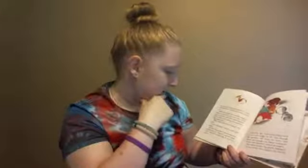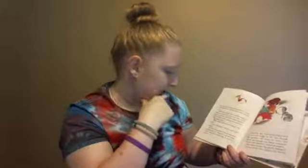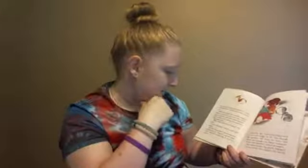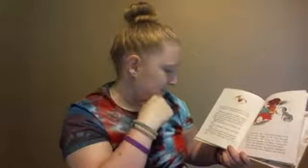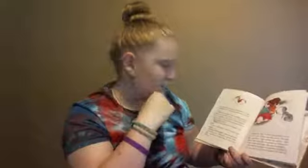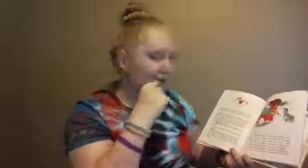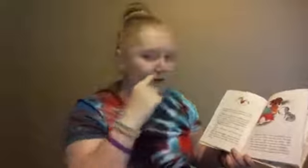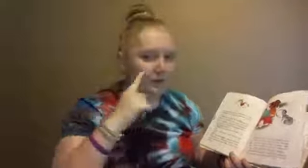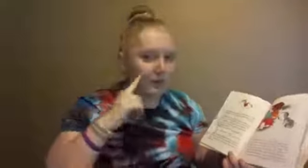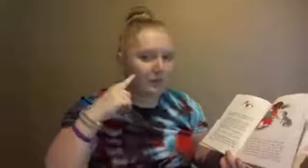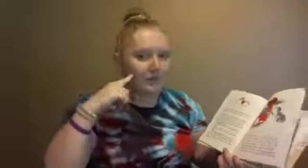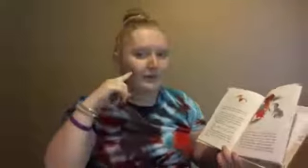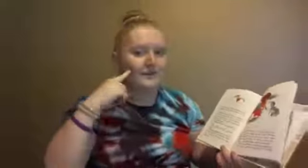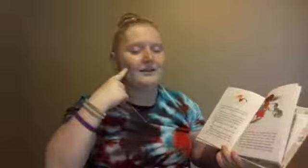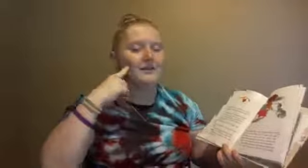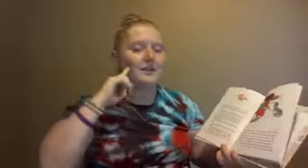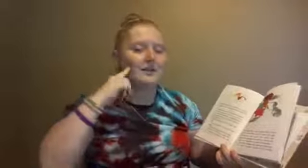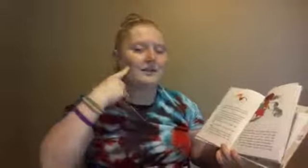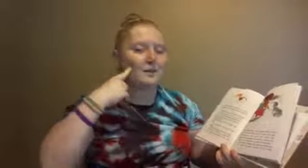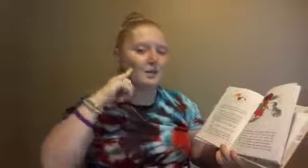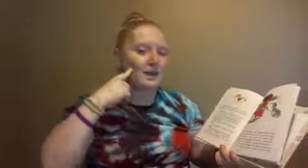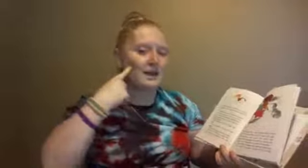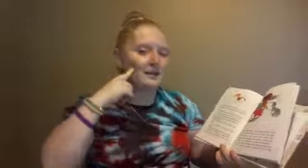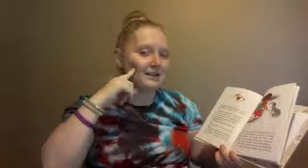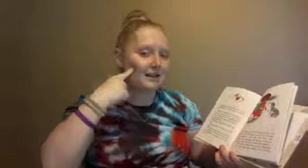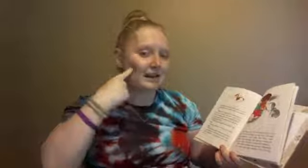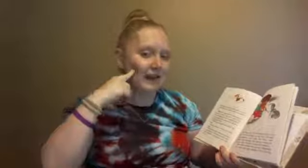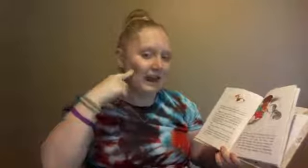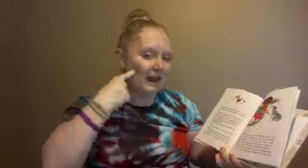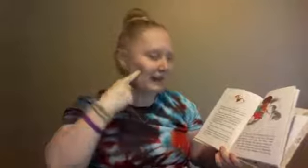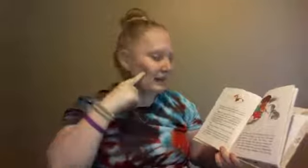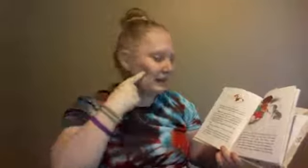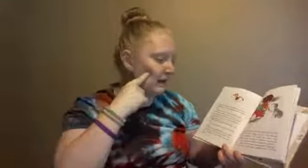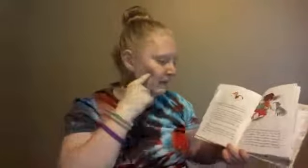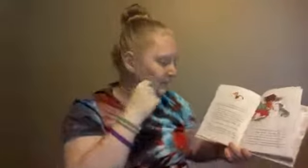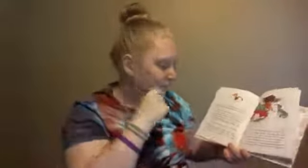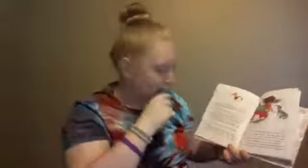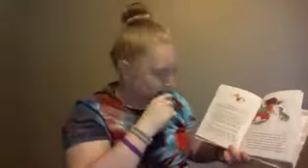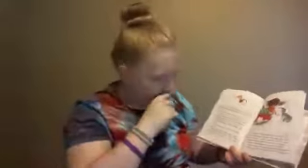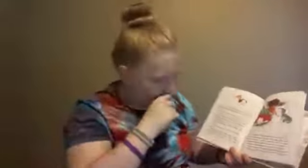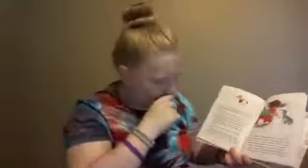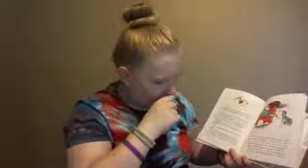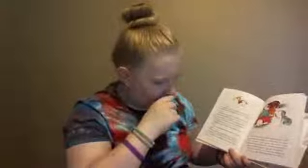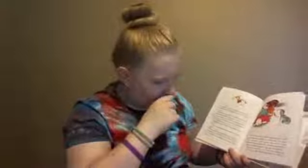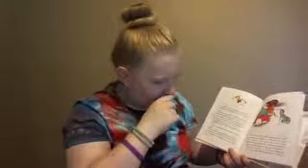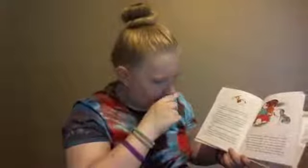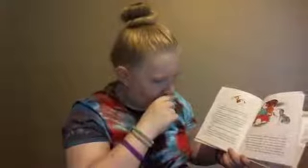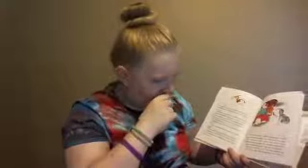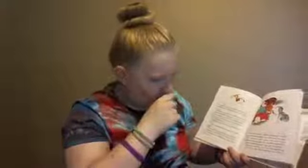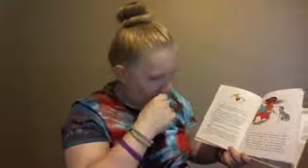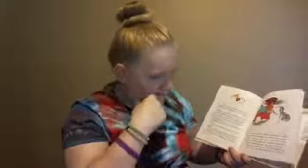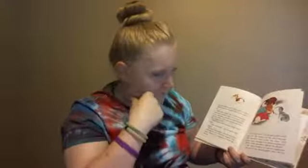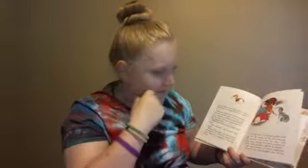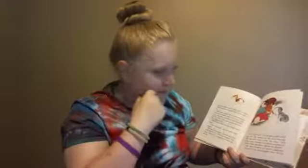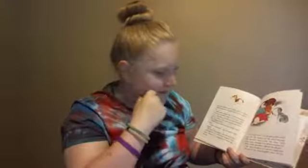Someone is spooning it into our bowls. So sweets and candy. And home they went as fast as